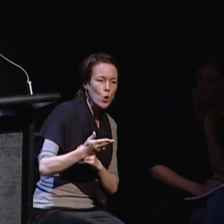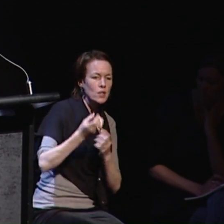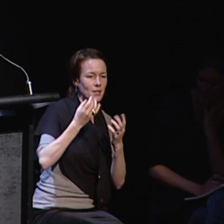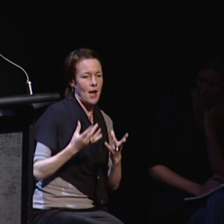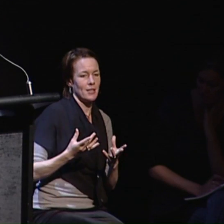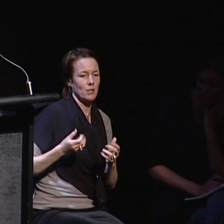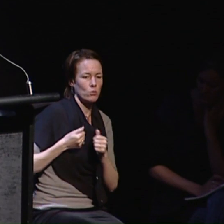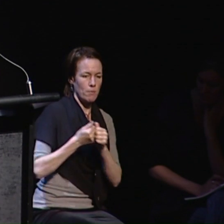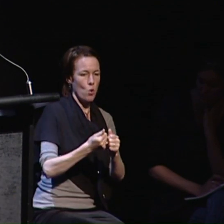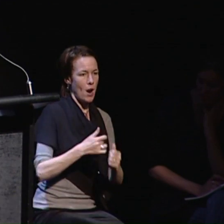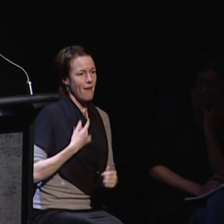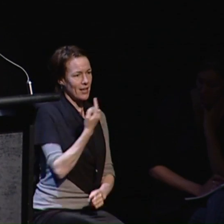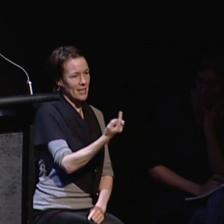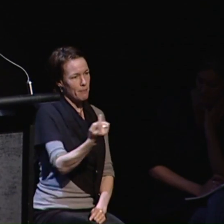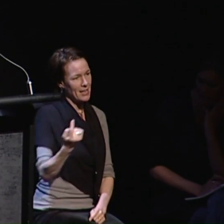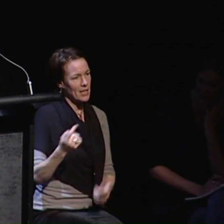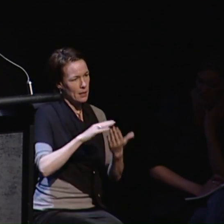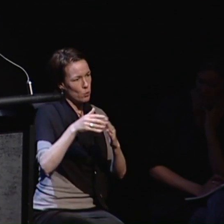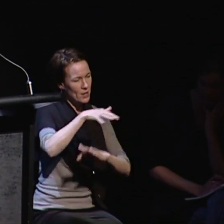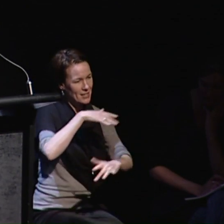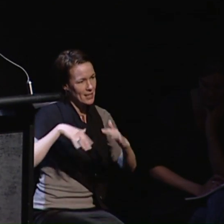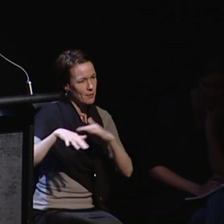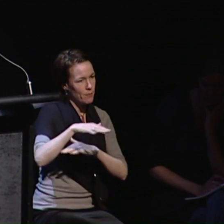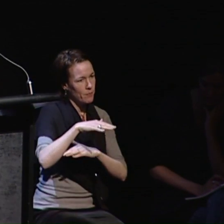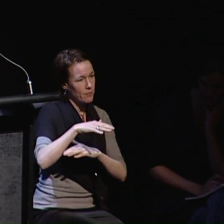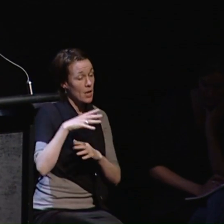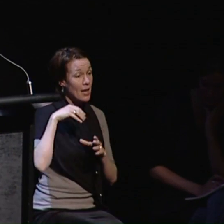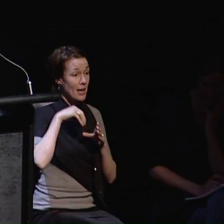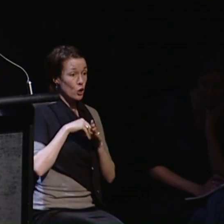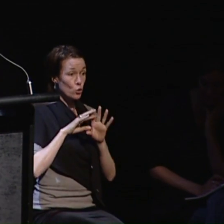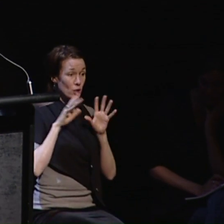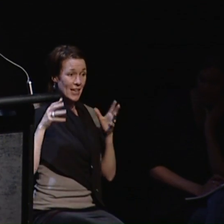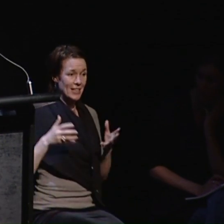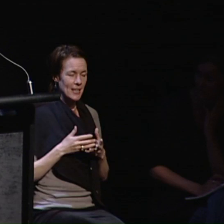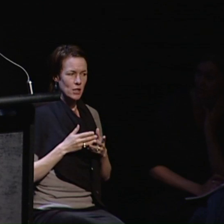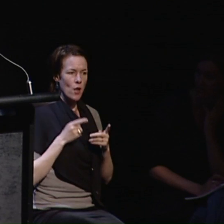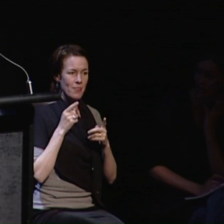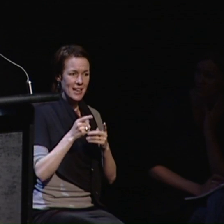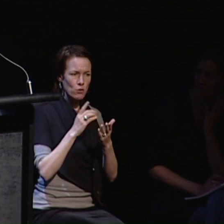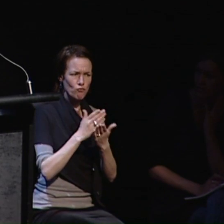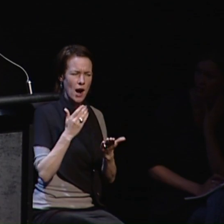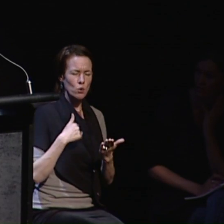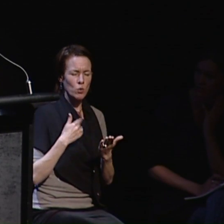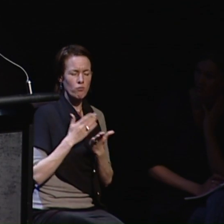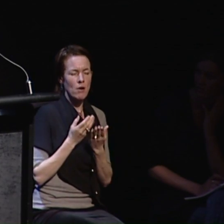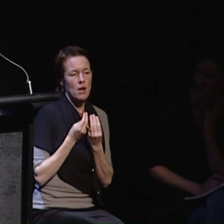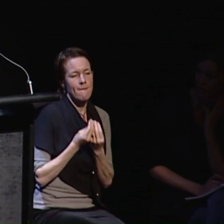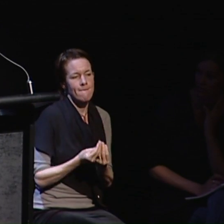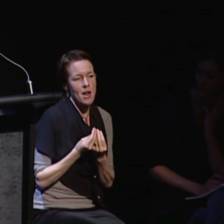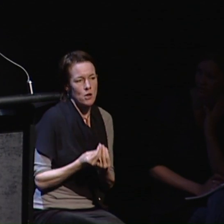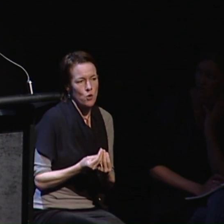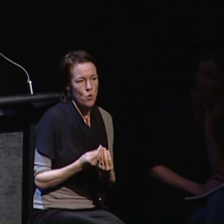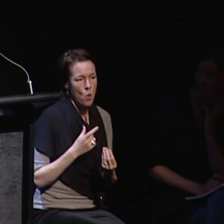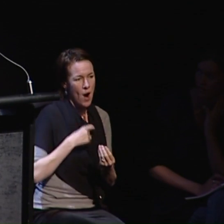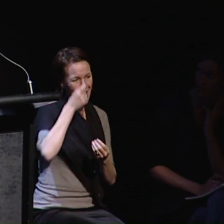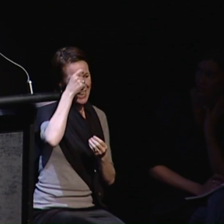International, this is really one of the fundamentally important rights for people with intellectual disabilities, because they were among the